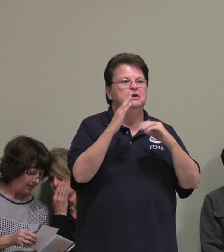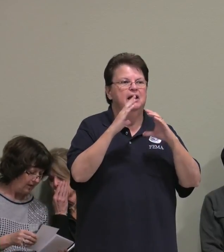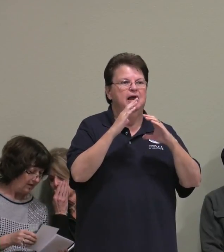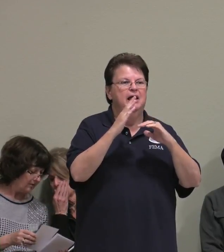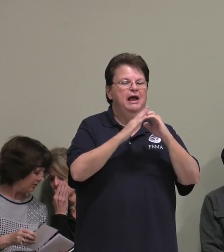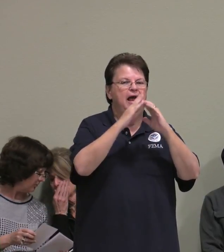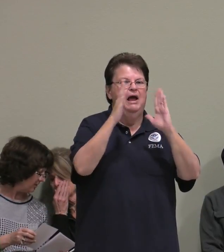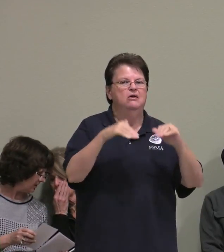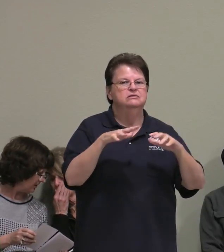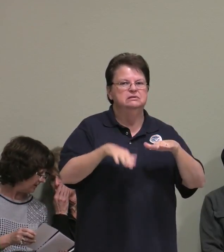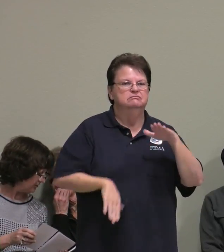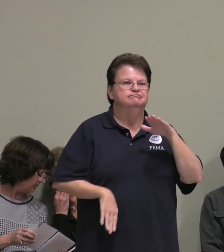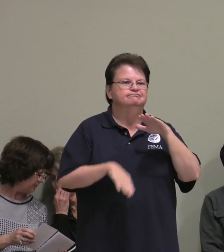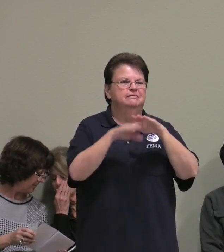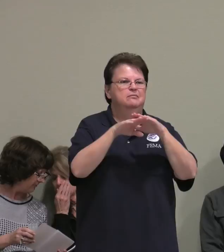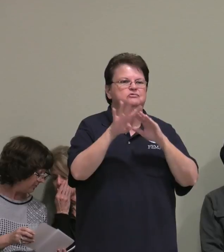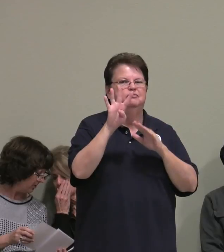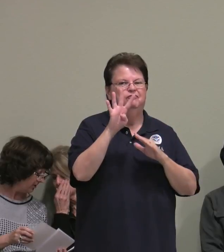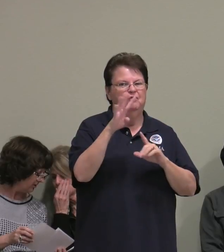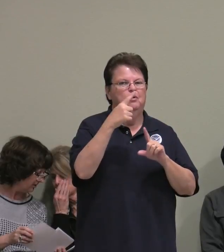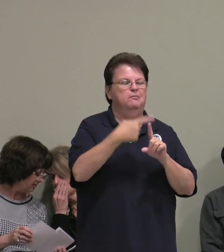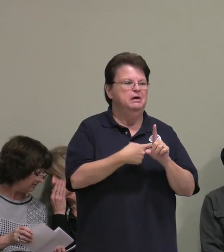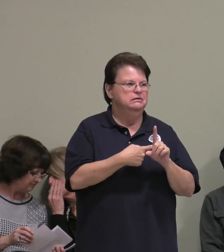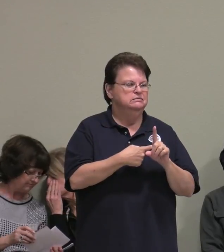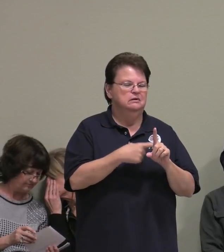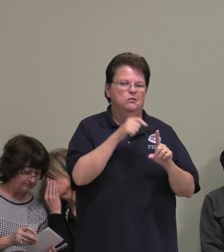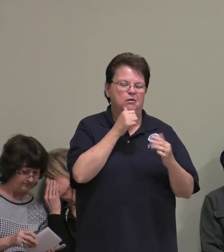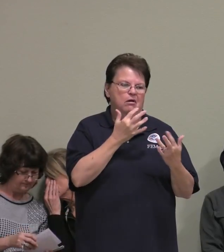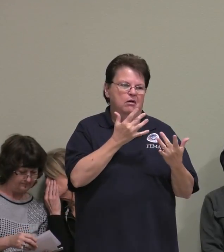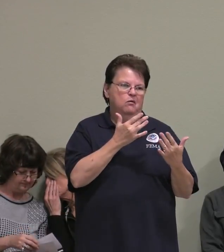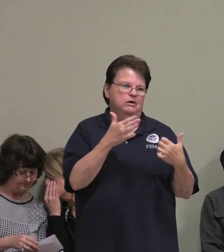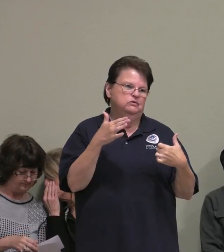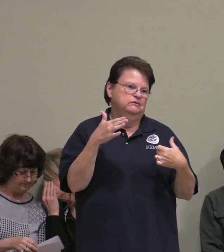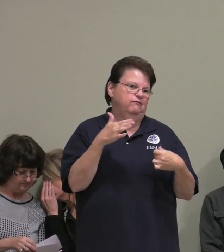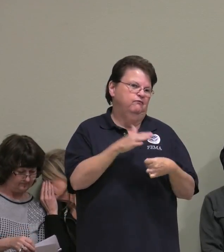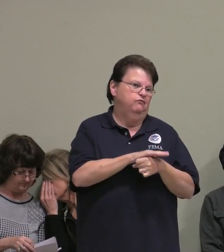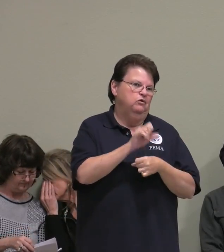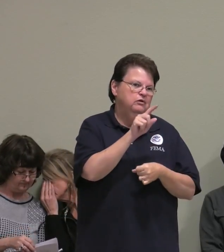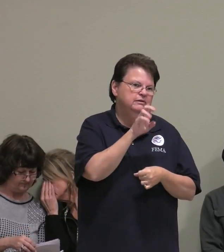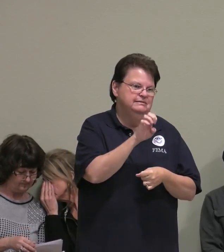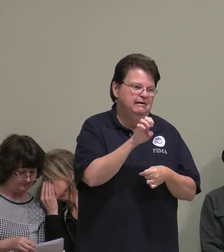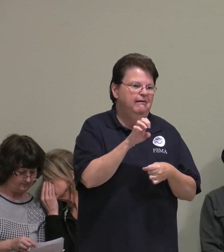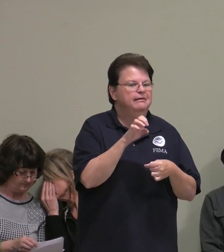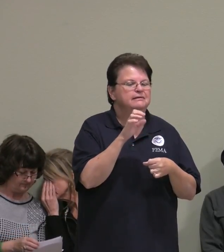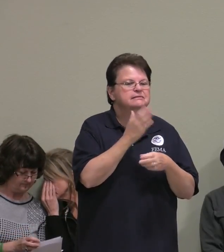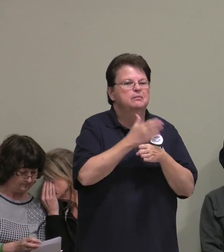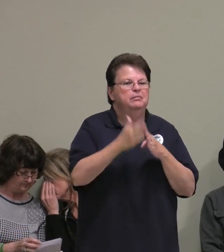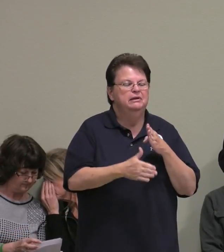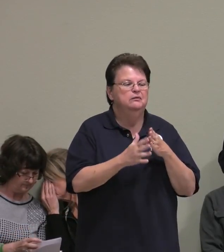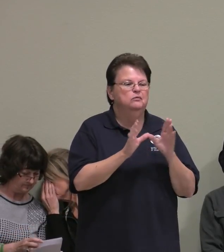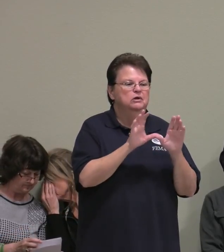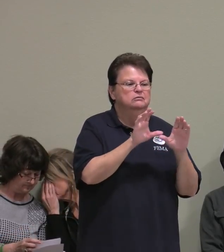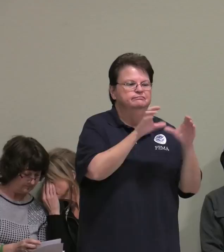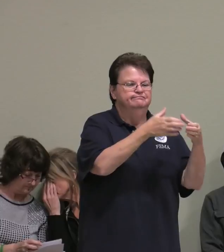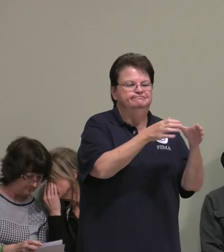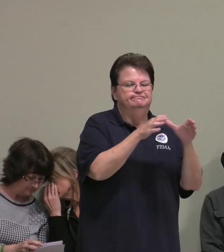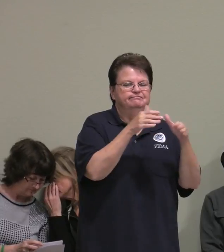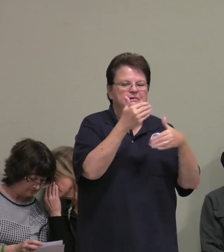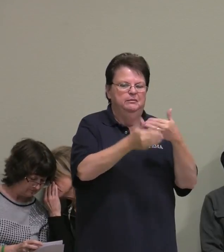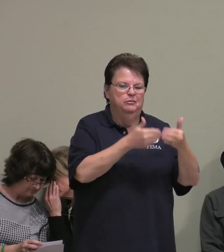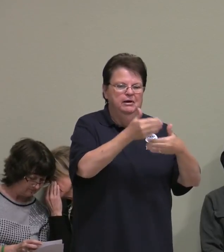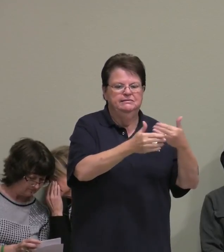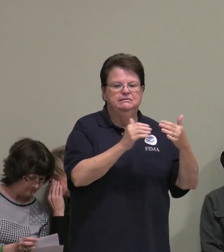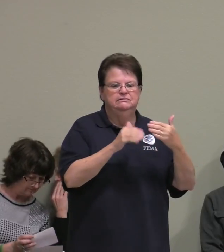upwards of four months. Now, we're not going to wait until the whole site is built before we move people in. We will do it in phases and move people in.